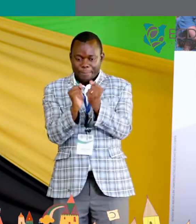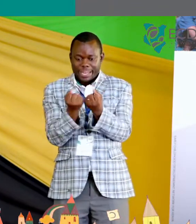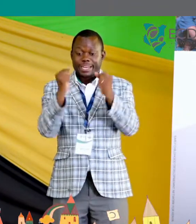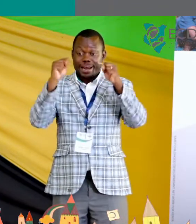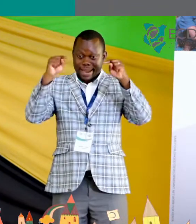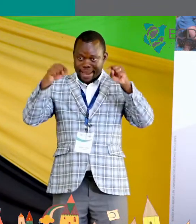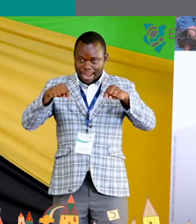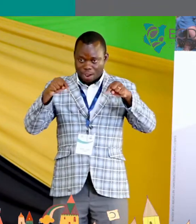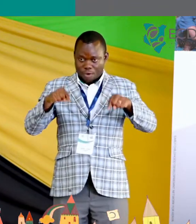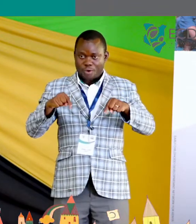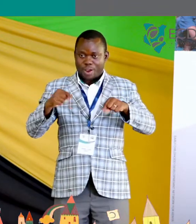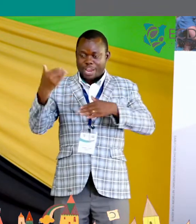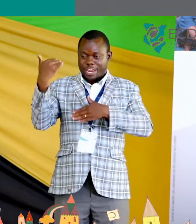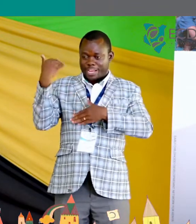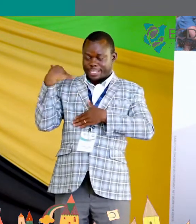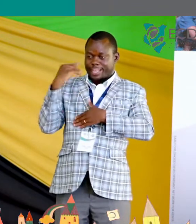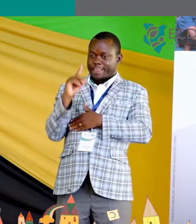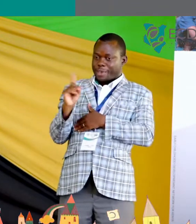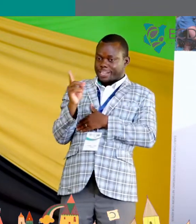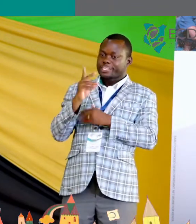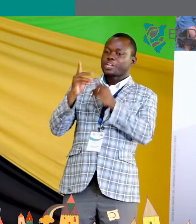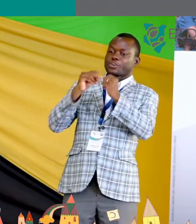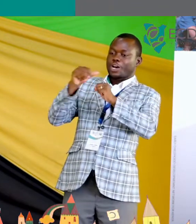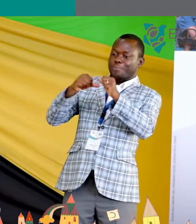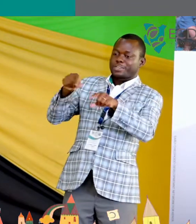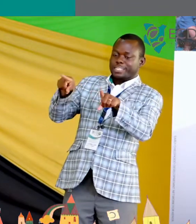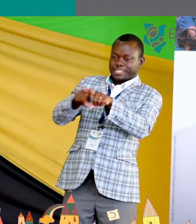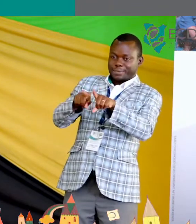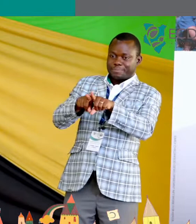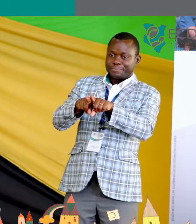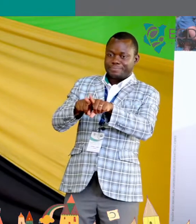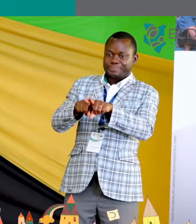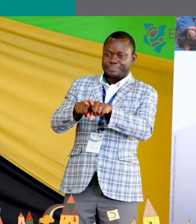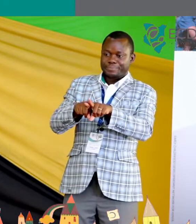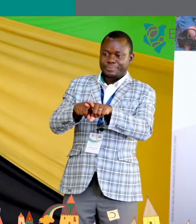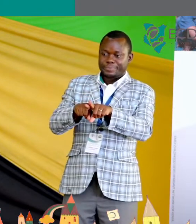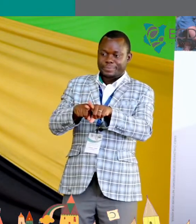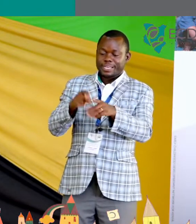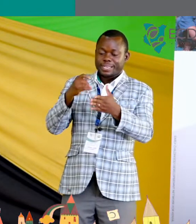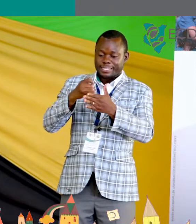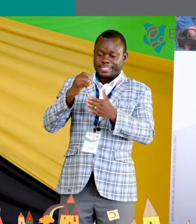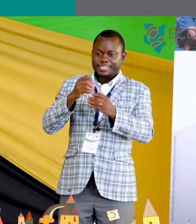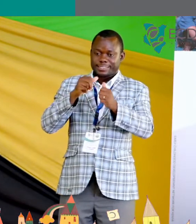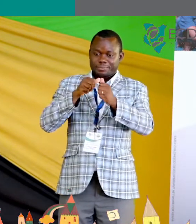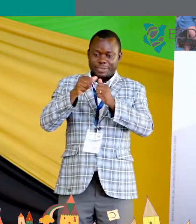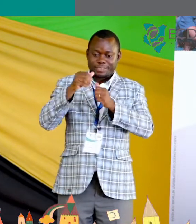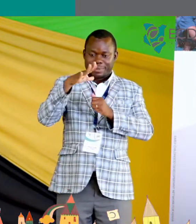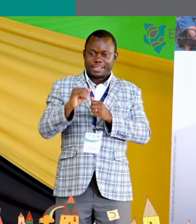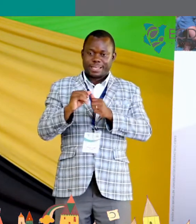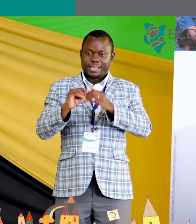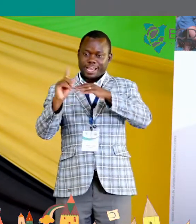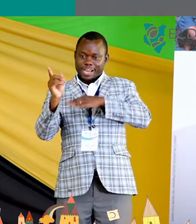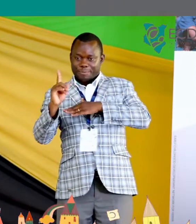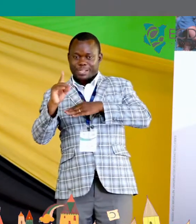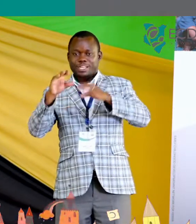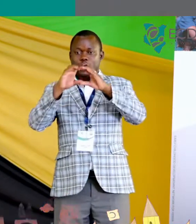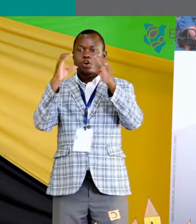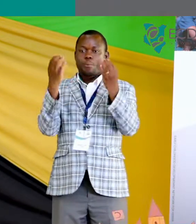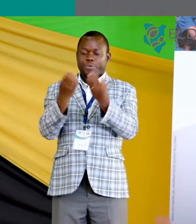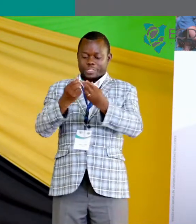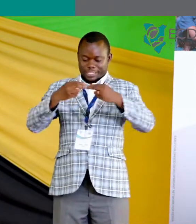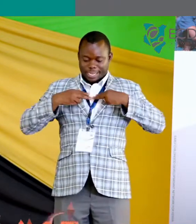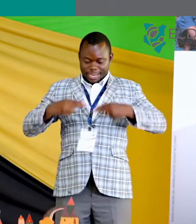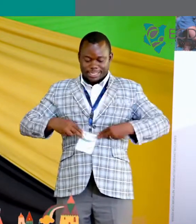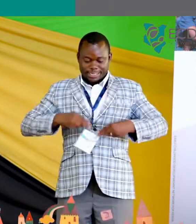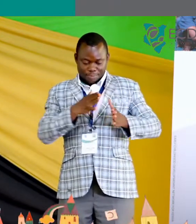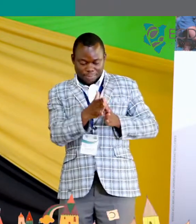as Waziri Health yesterday talked about it, it's already been passed by Cabinet. Community health